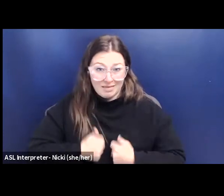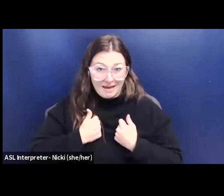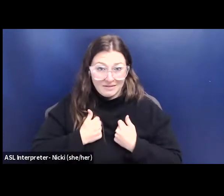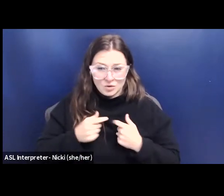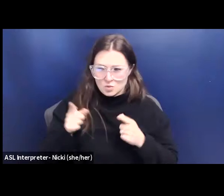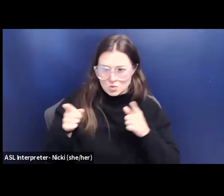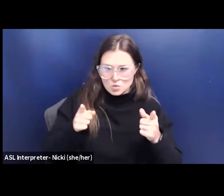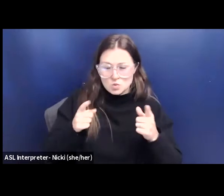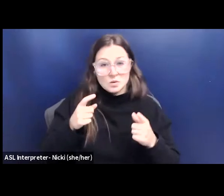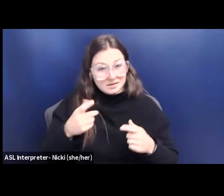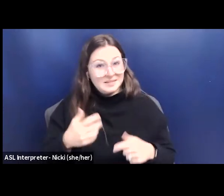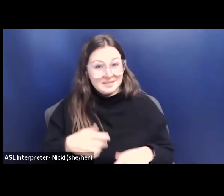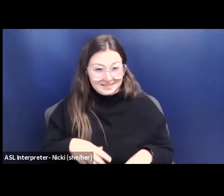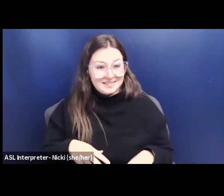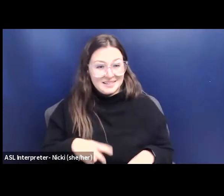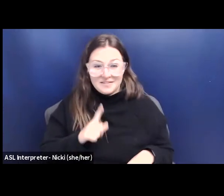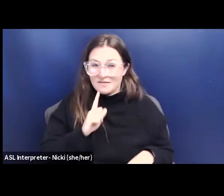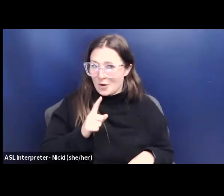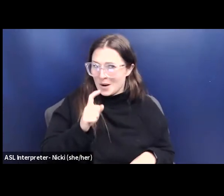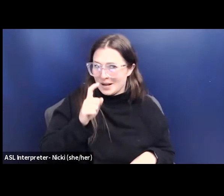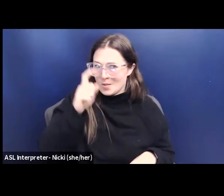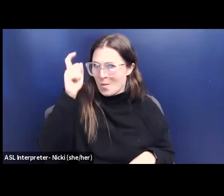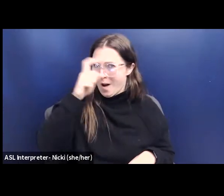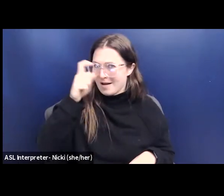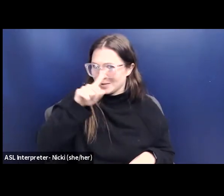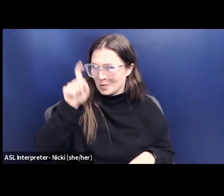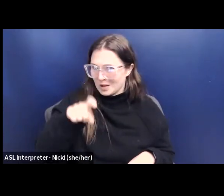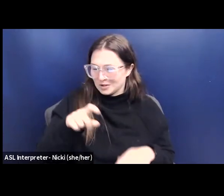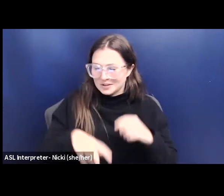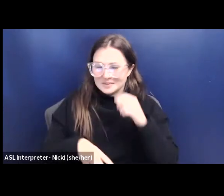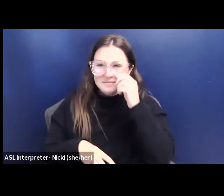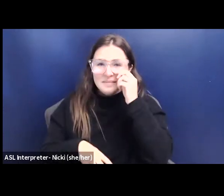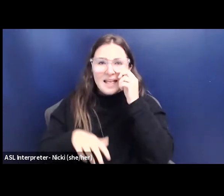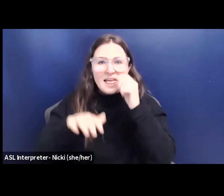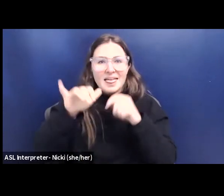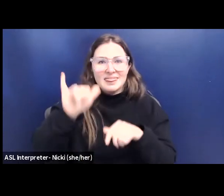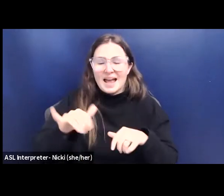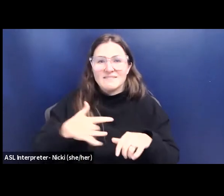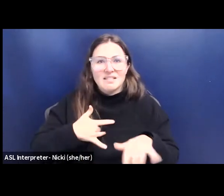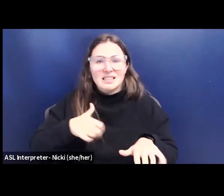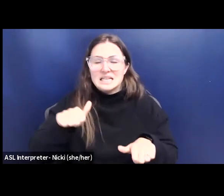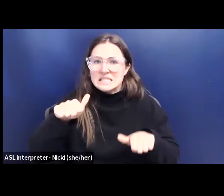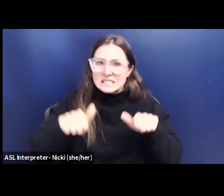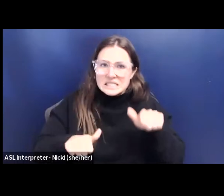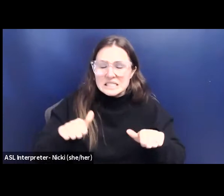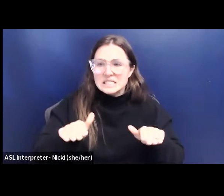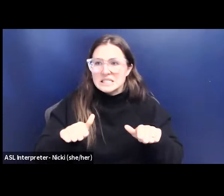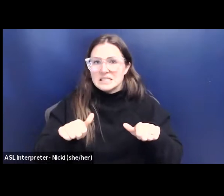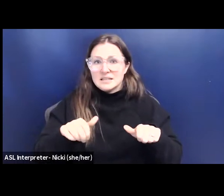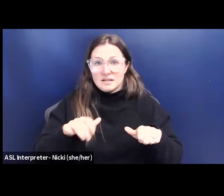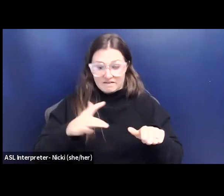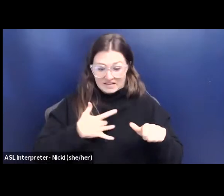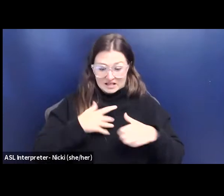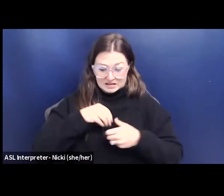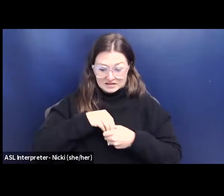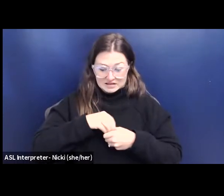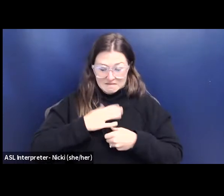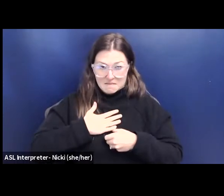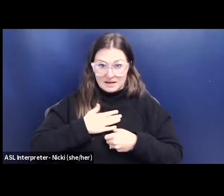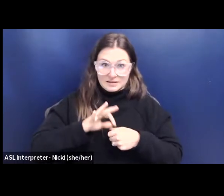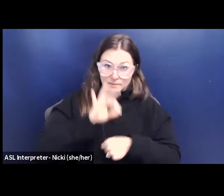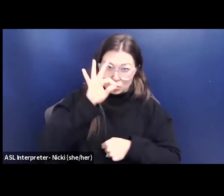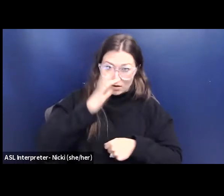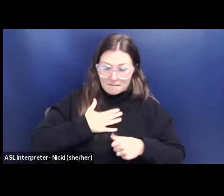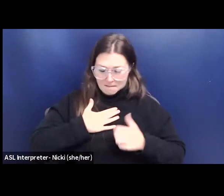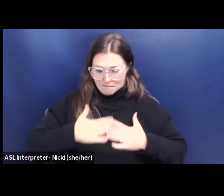wise. I'm thinking about when that weariness creeps up in my own body, in my own spirit, and what it's generally asking